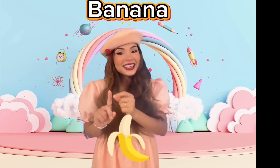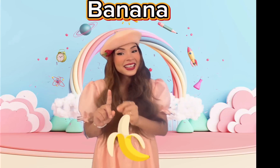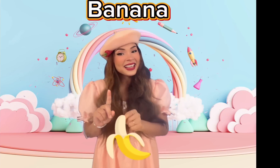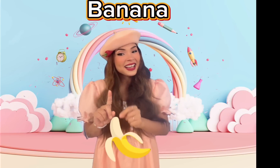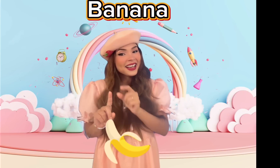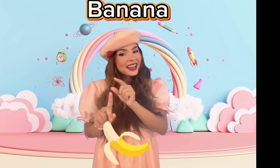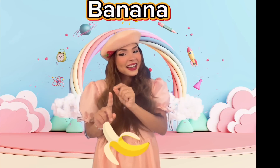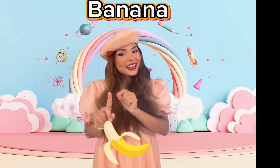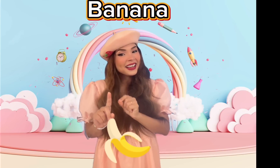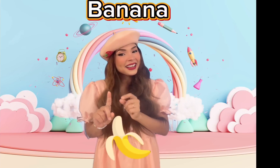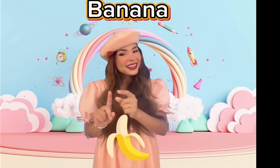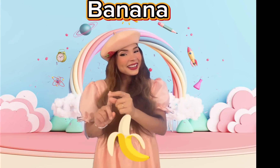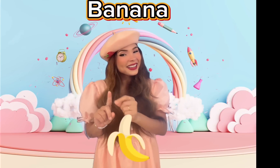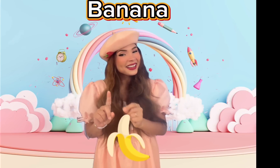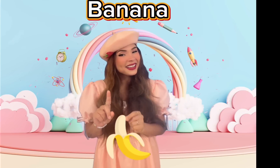Banana.